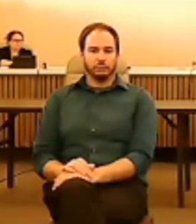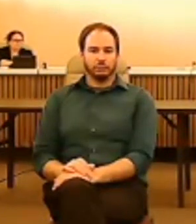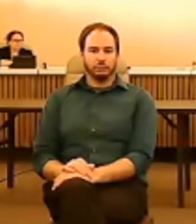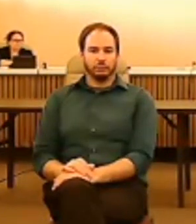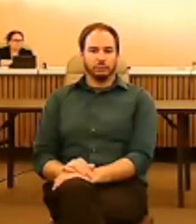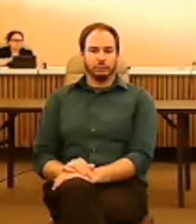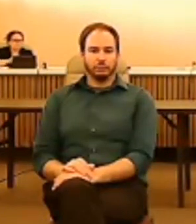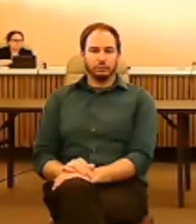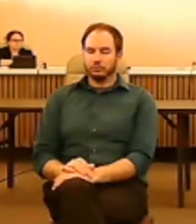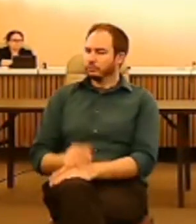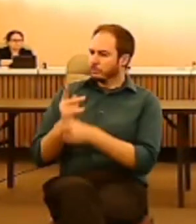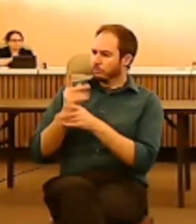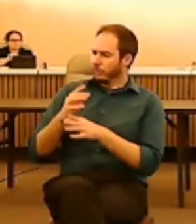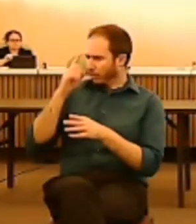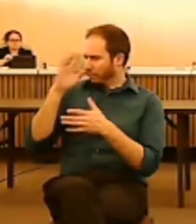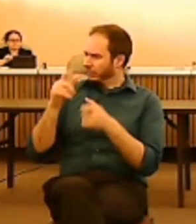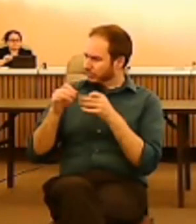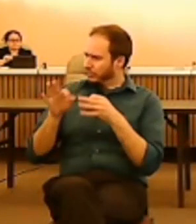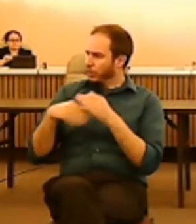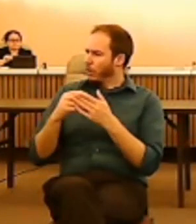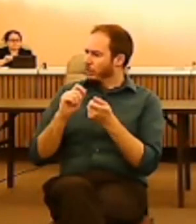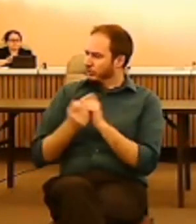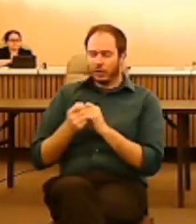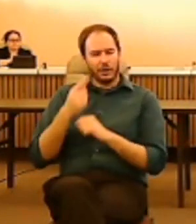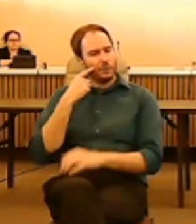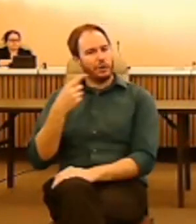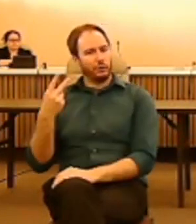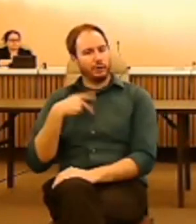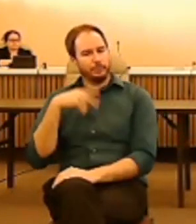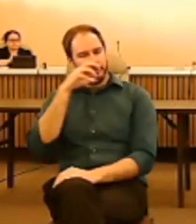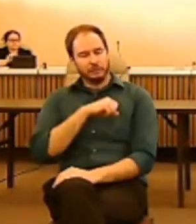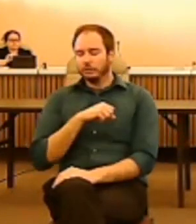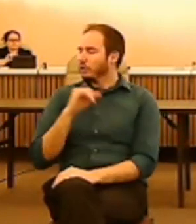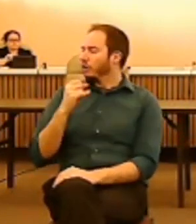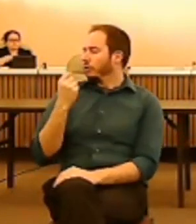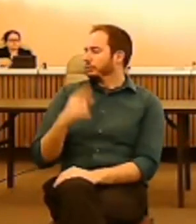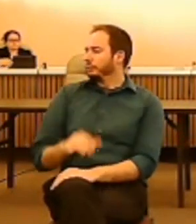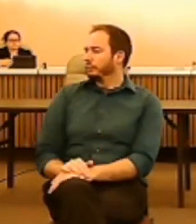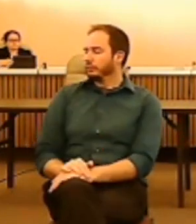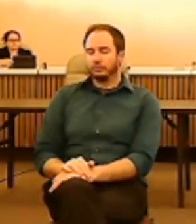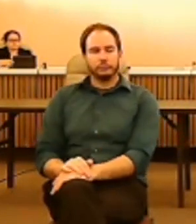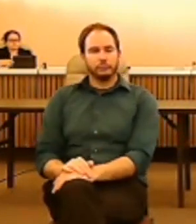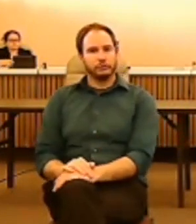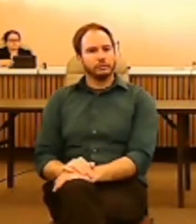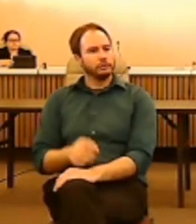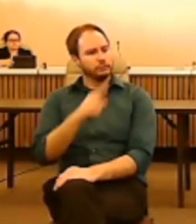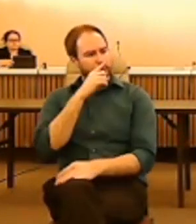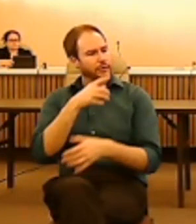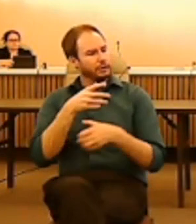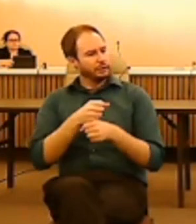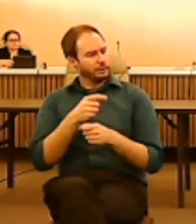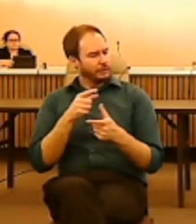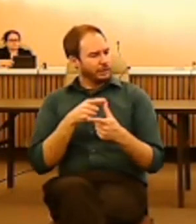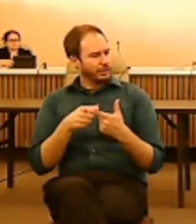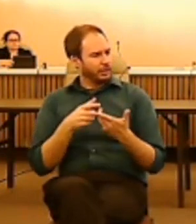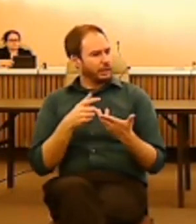Supervisor, didn't you just explain all the changes? No, there's 1 or 2 that I didn't. Gotcha. Okay, Um, can we just recap on some of them